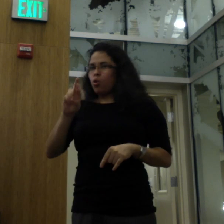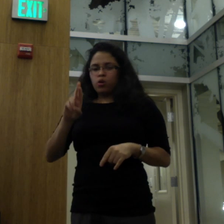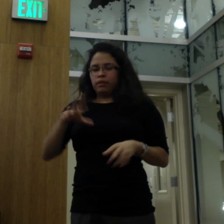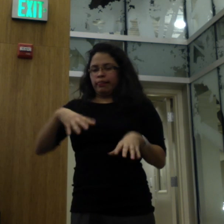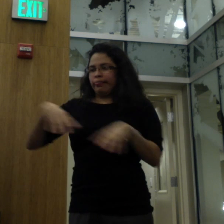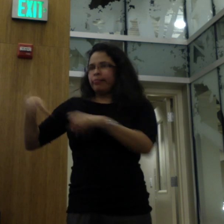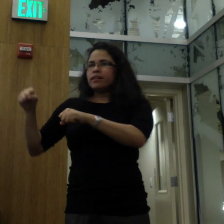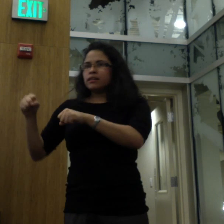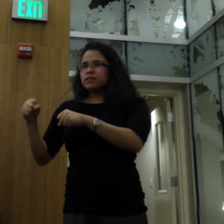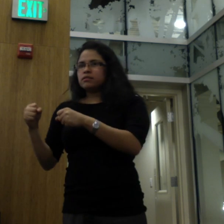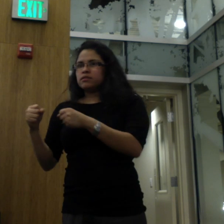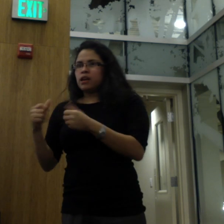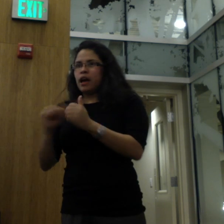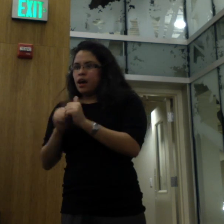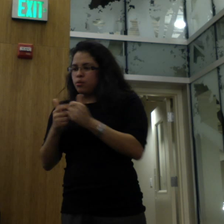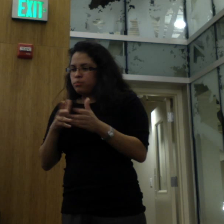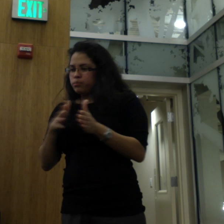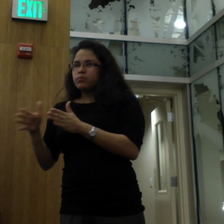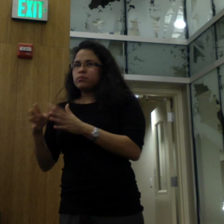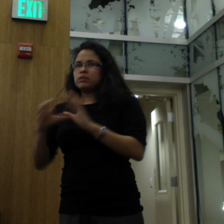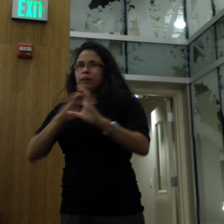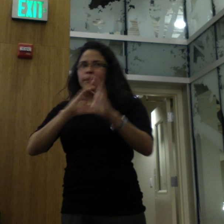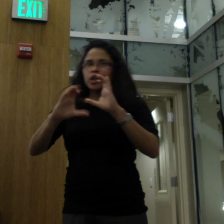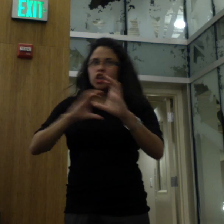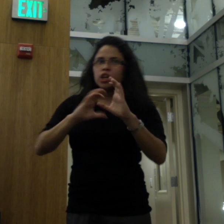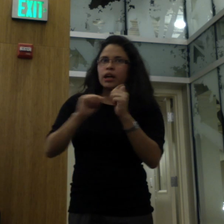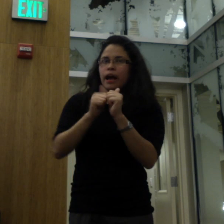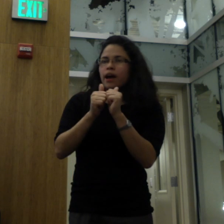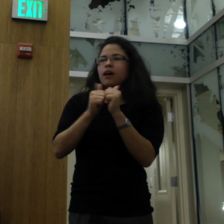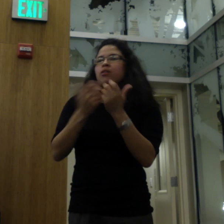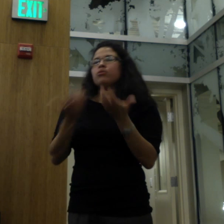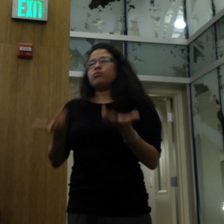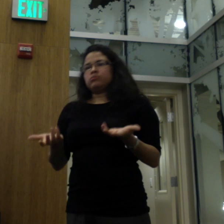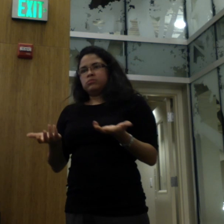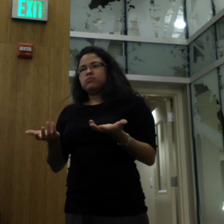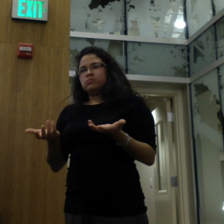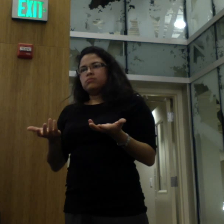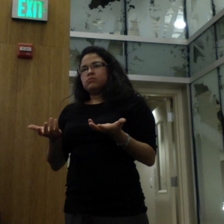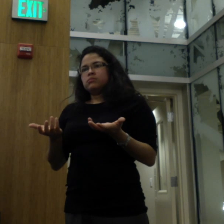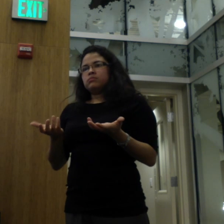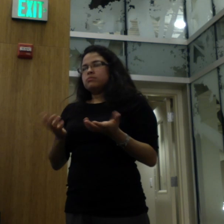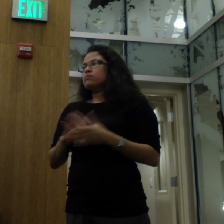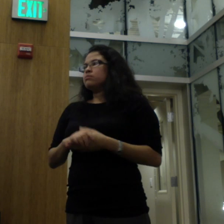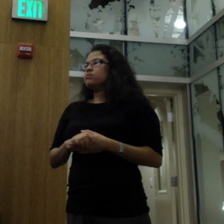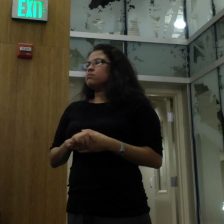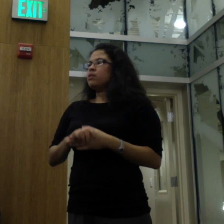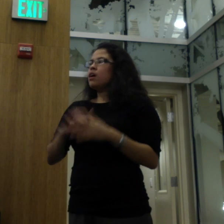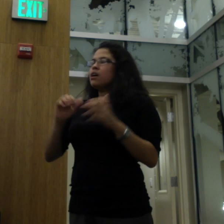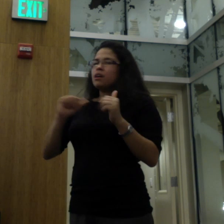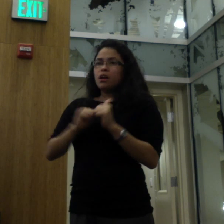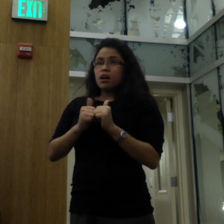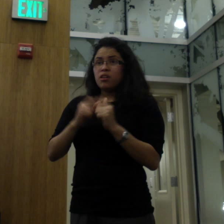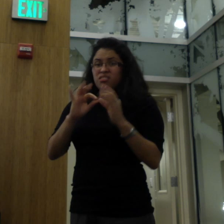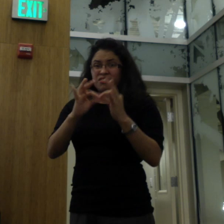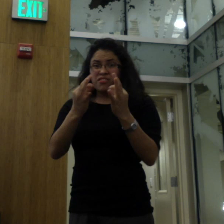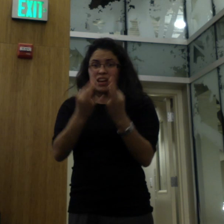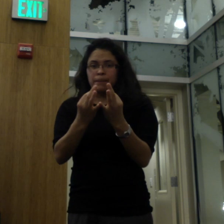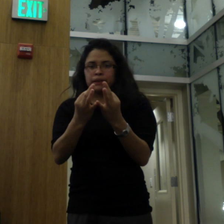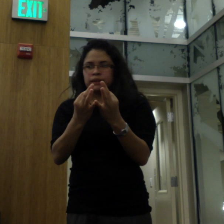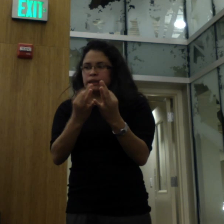you going to prepare for that? Communicating, how are you going to communicate all of this? How are you going to get your family